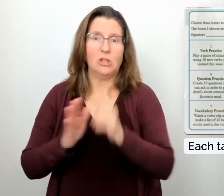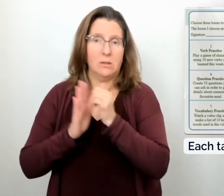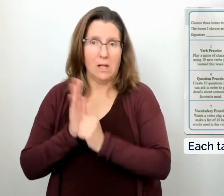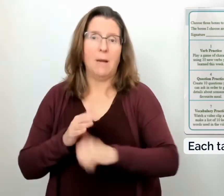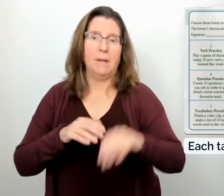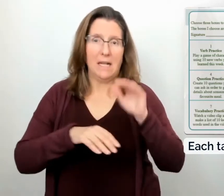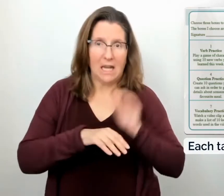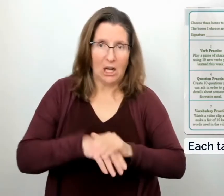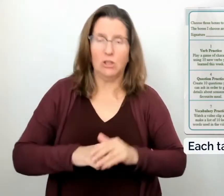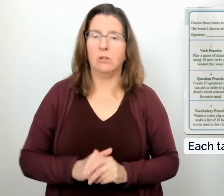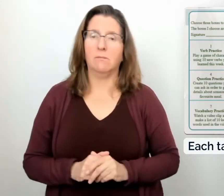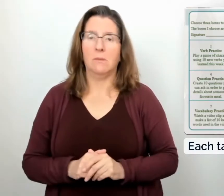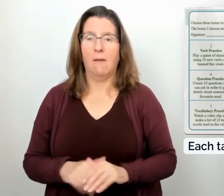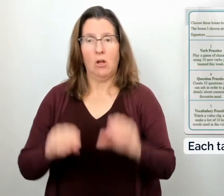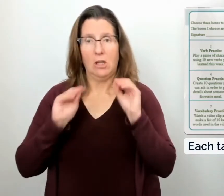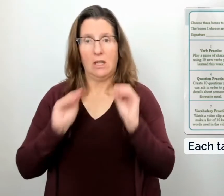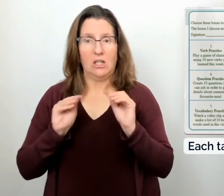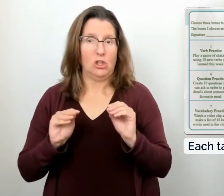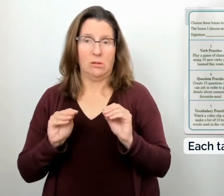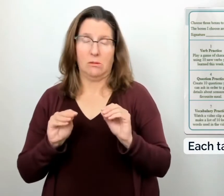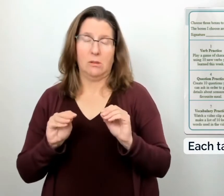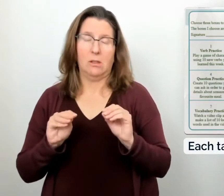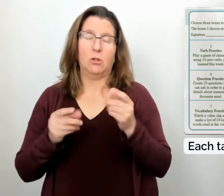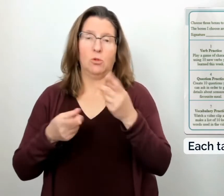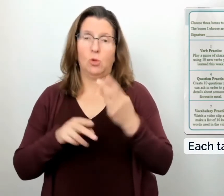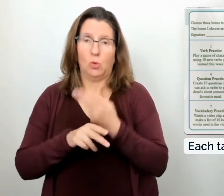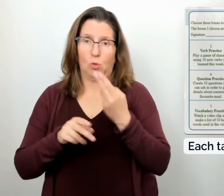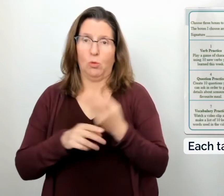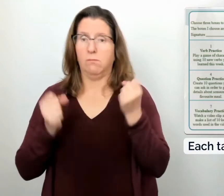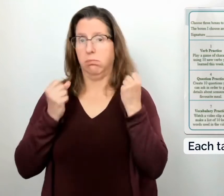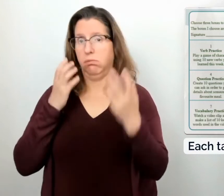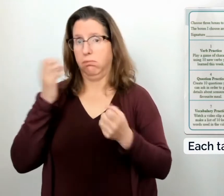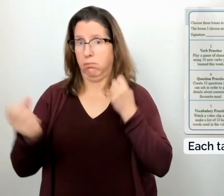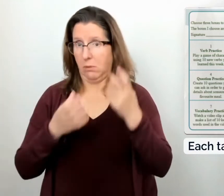product is in English. If the lesson was conducted in ASL,